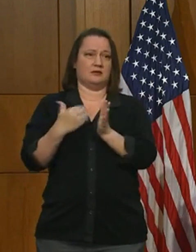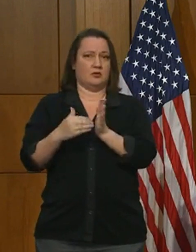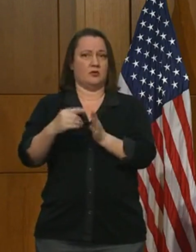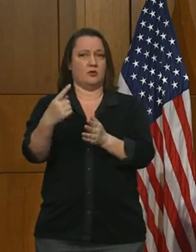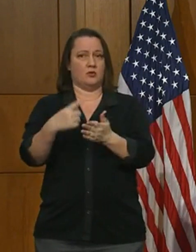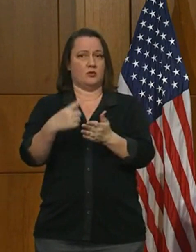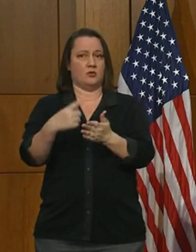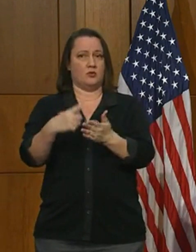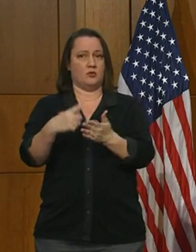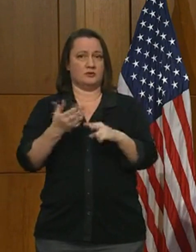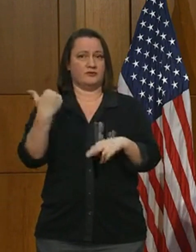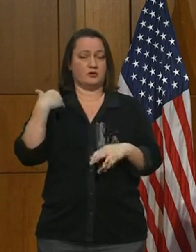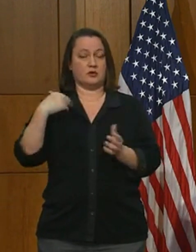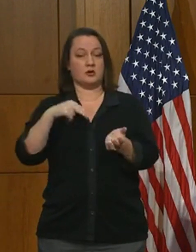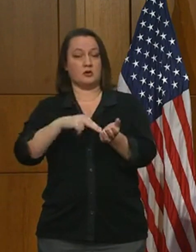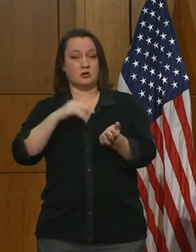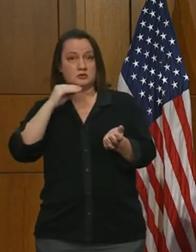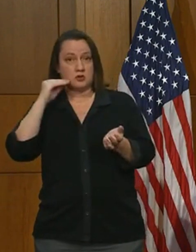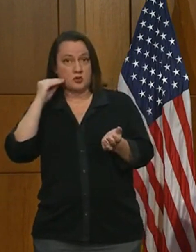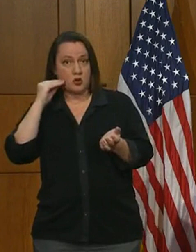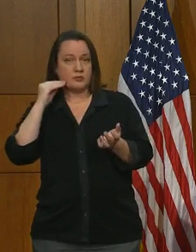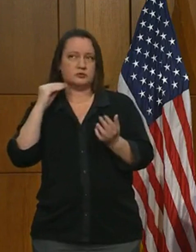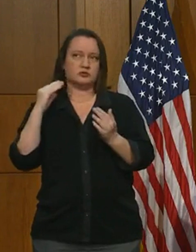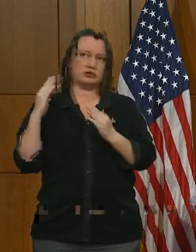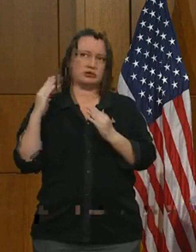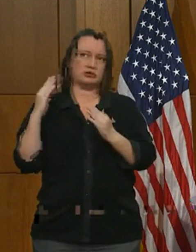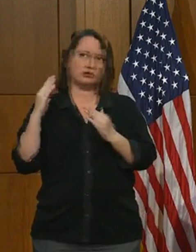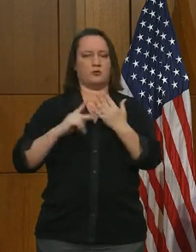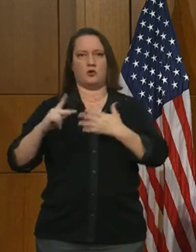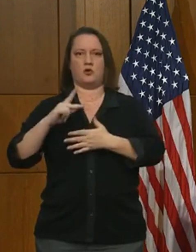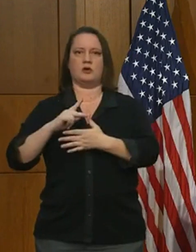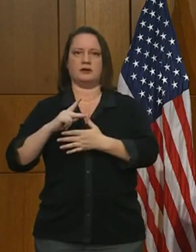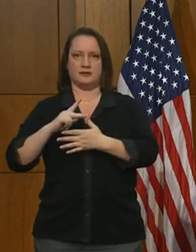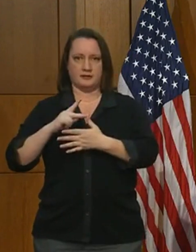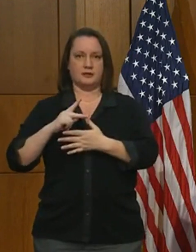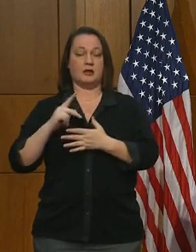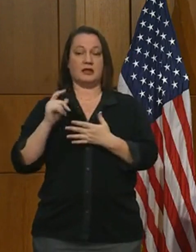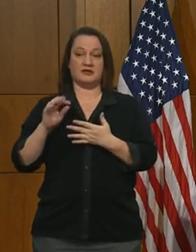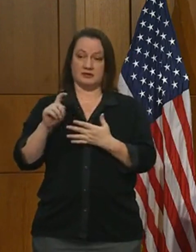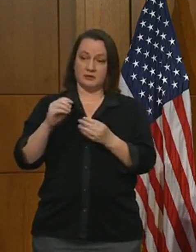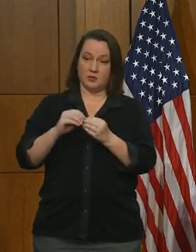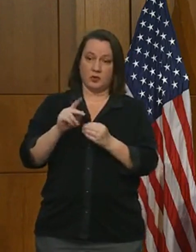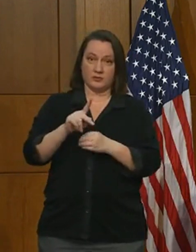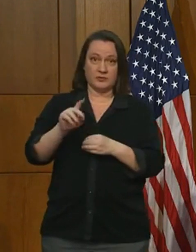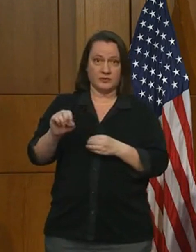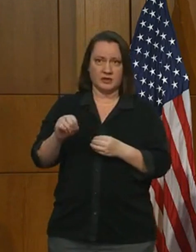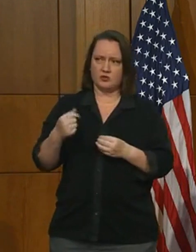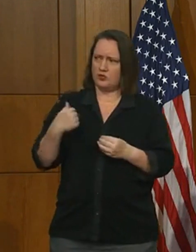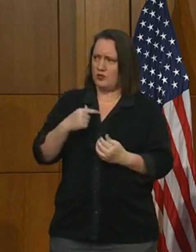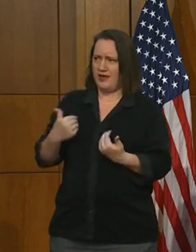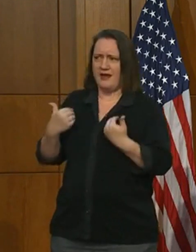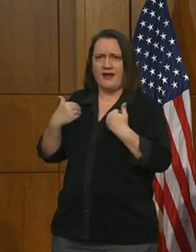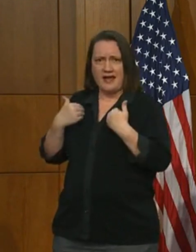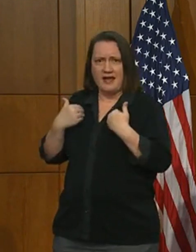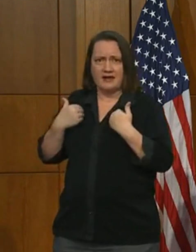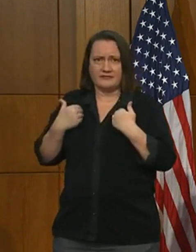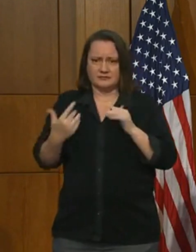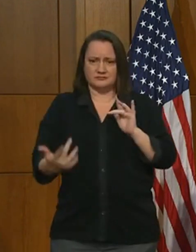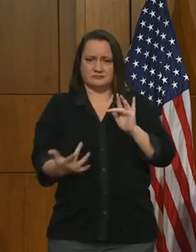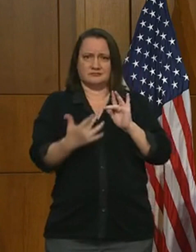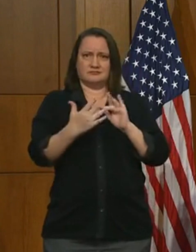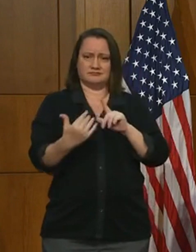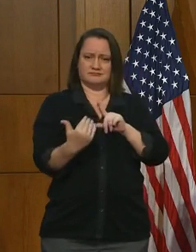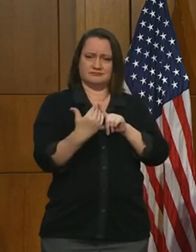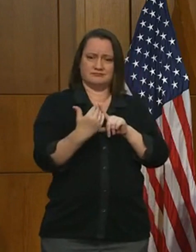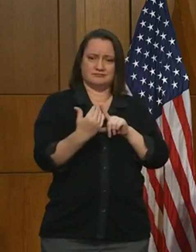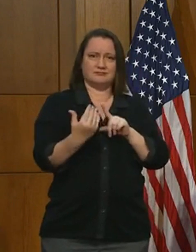said. Nursing homes are a top priority, and if they need more PPE, we have the PPE, and